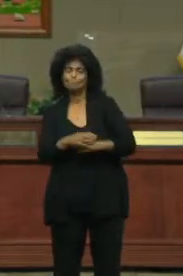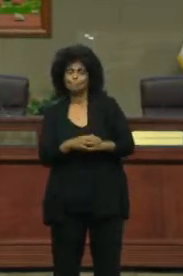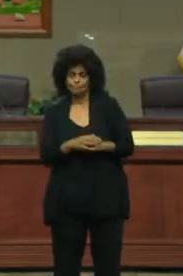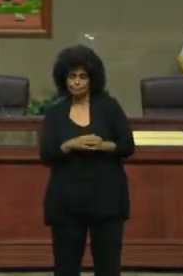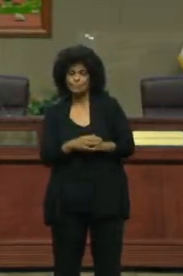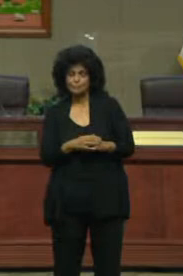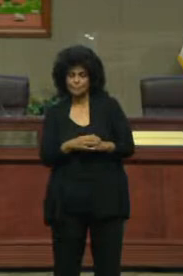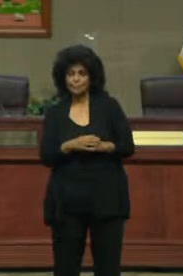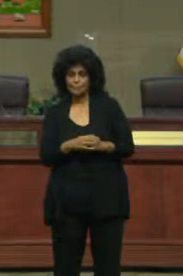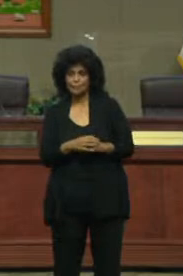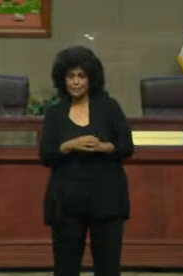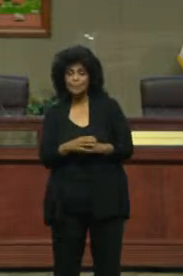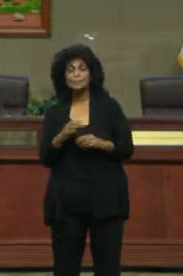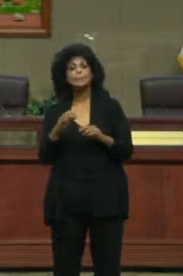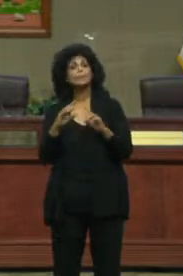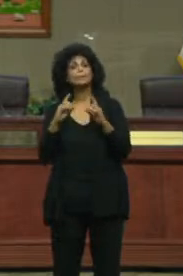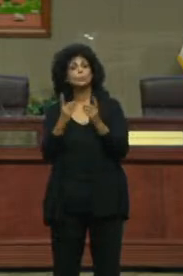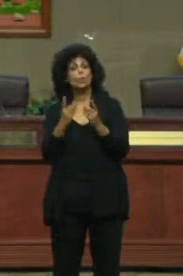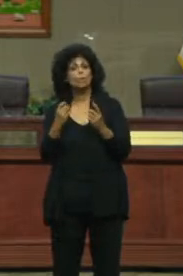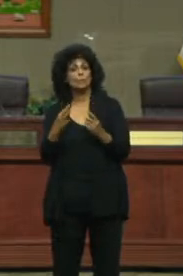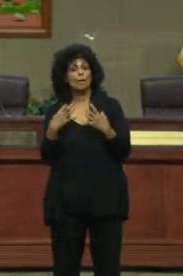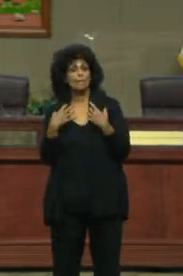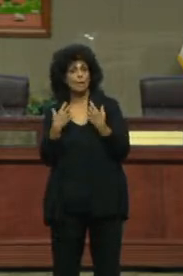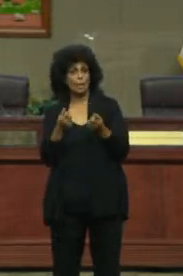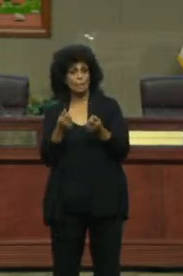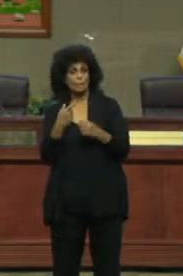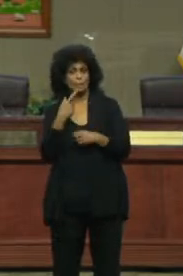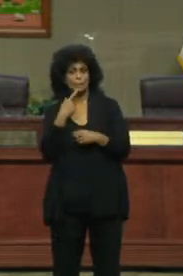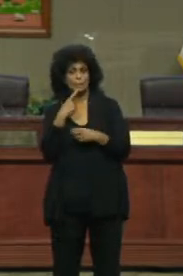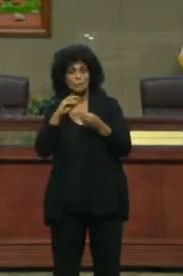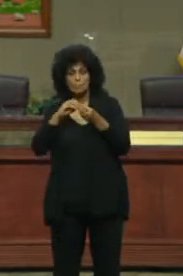The Department of Health reports that number as